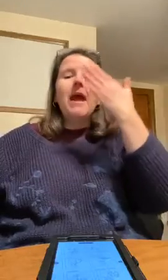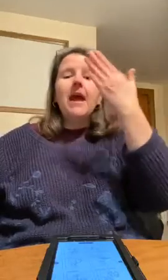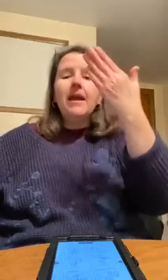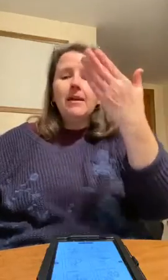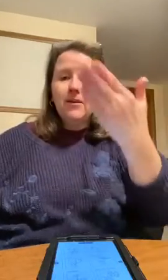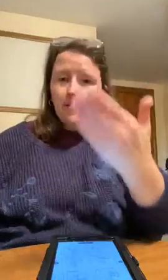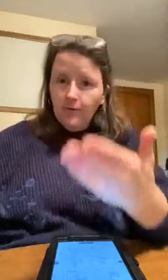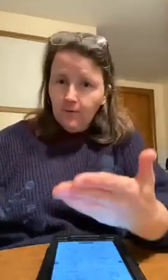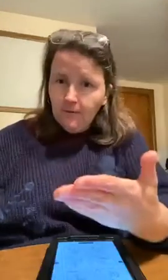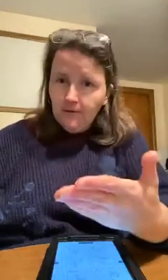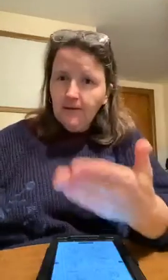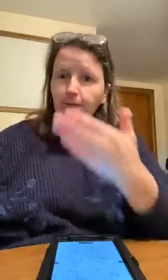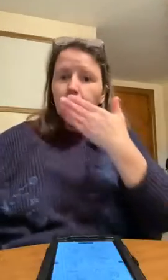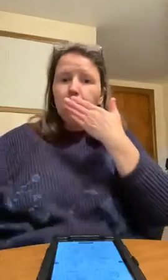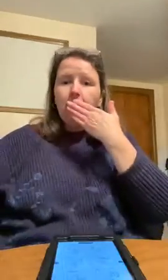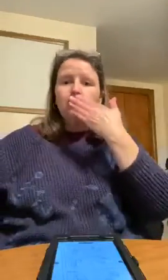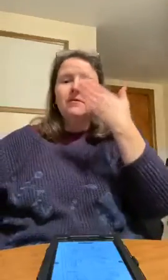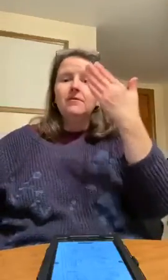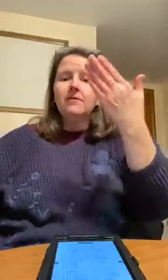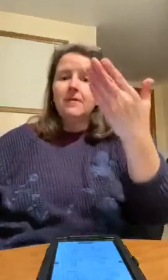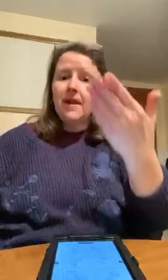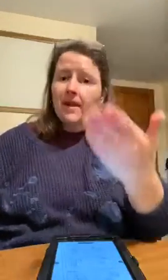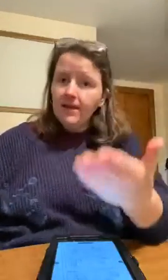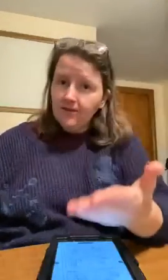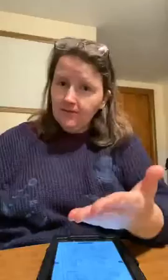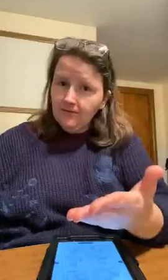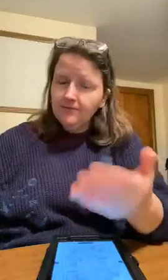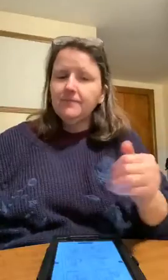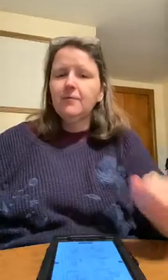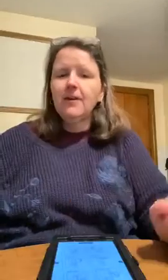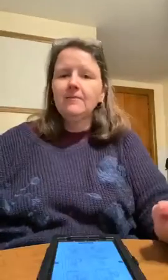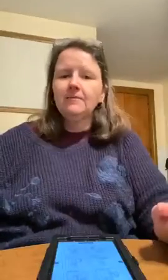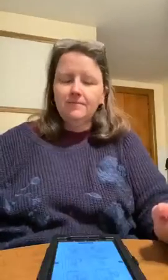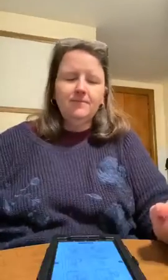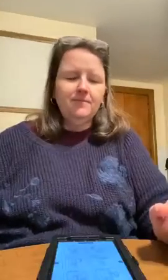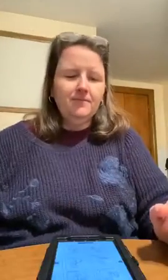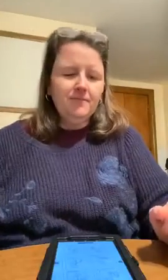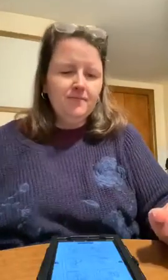Thank you is further out. Thank you. Okay.